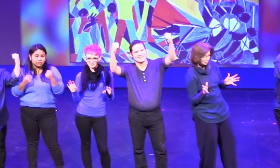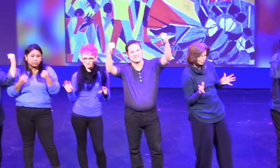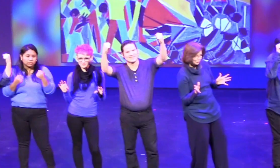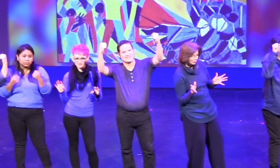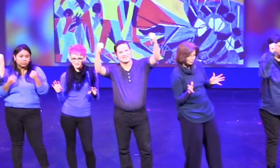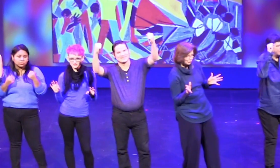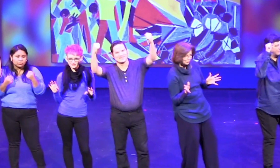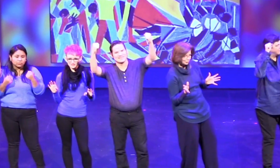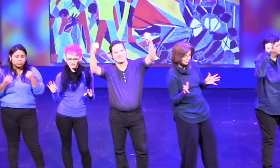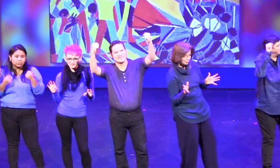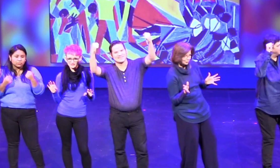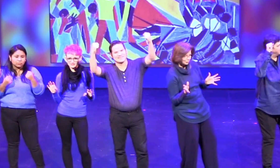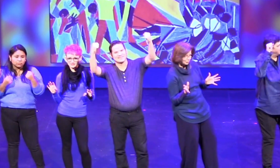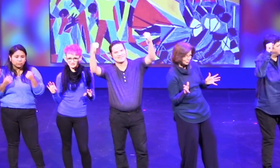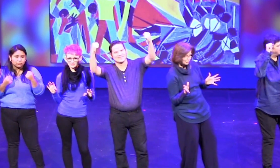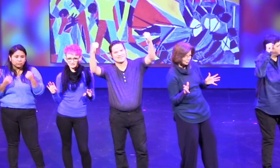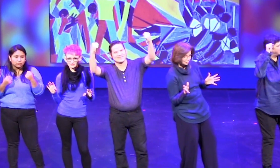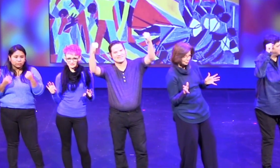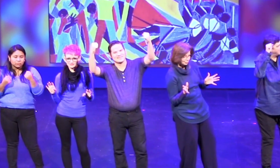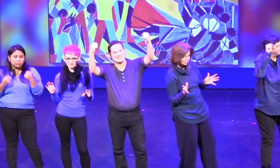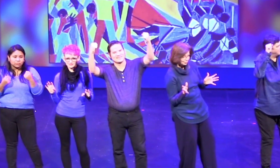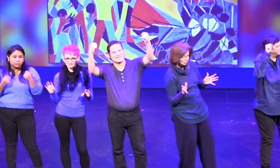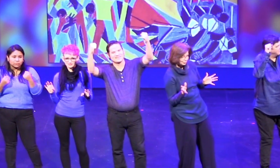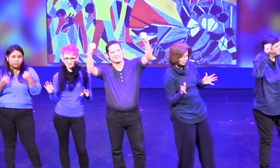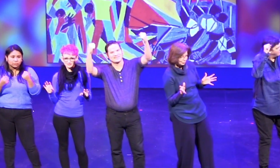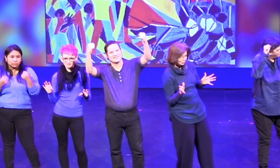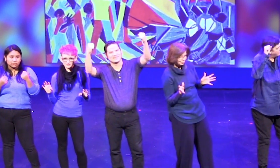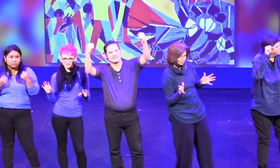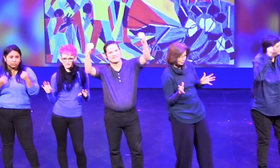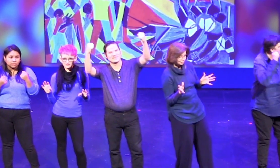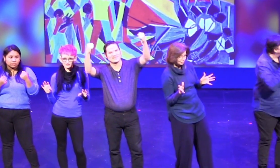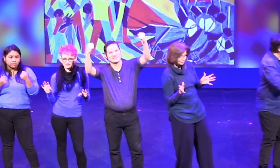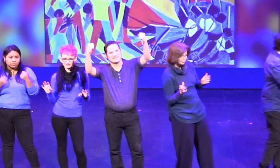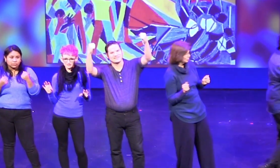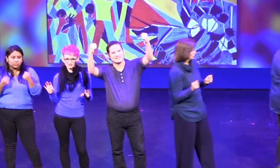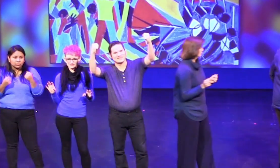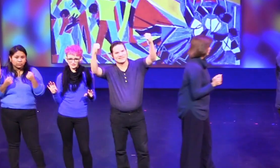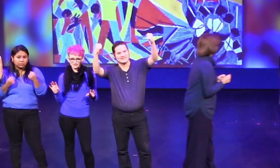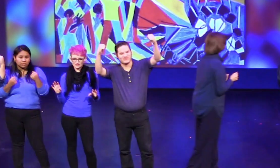language. As you can see, we sign our beautiful sign language.